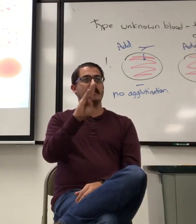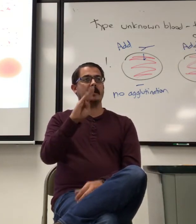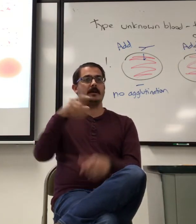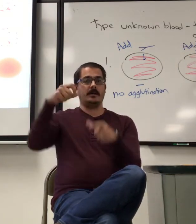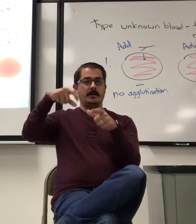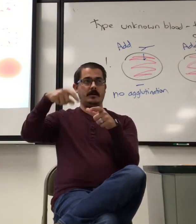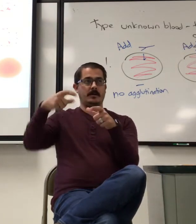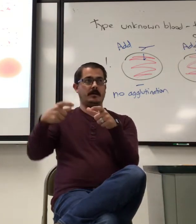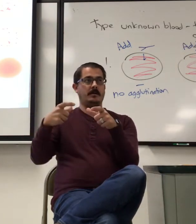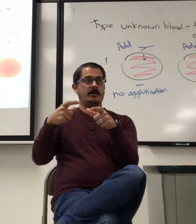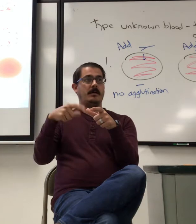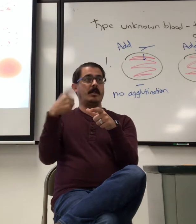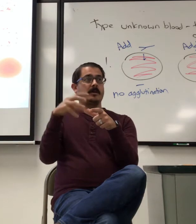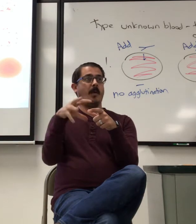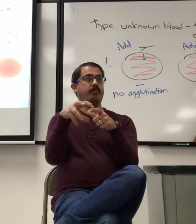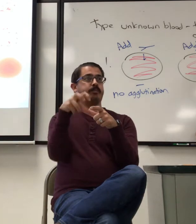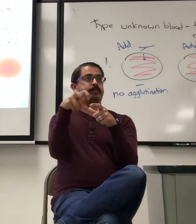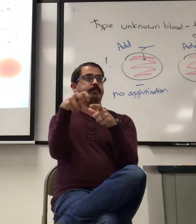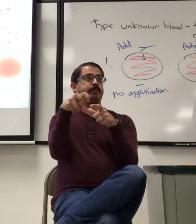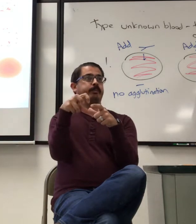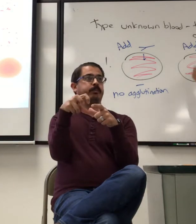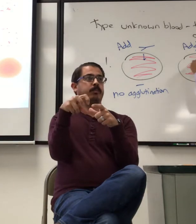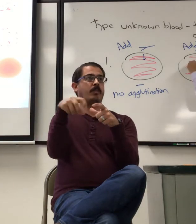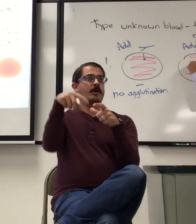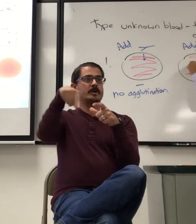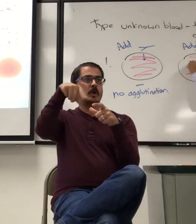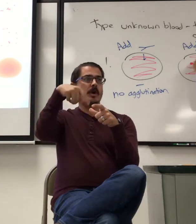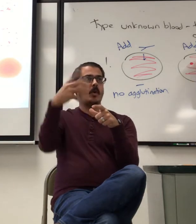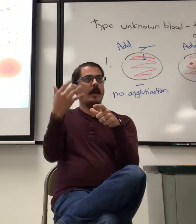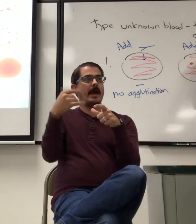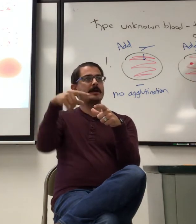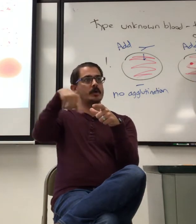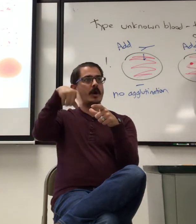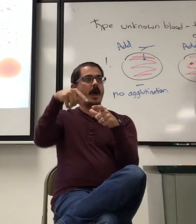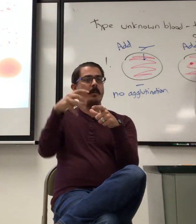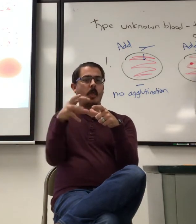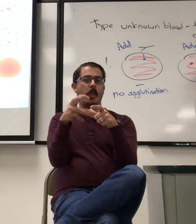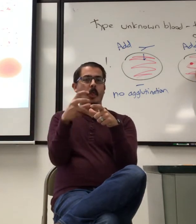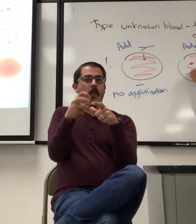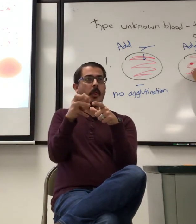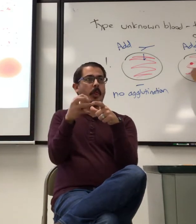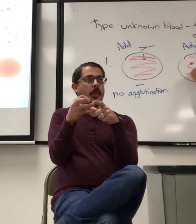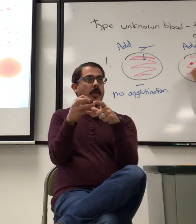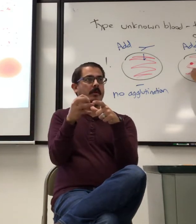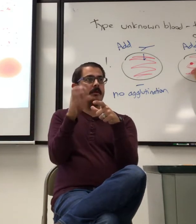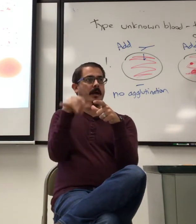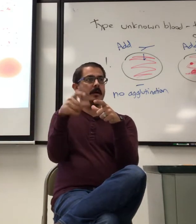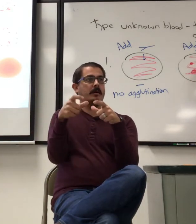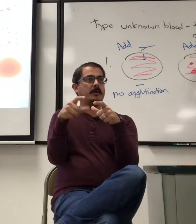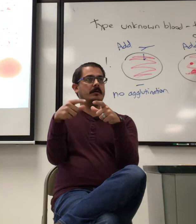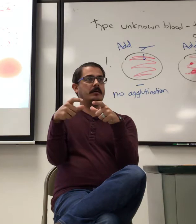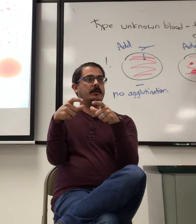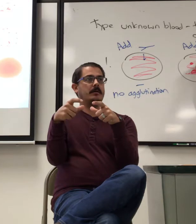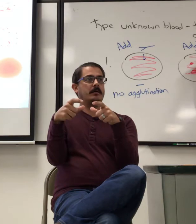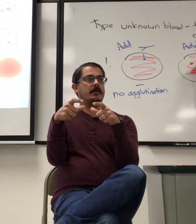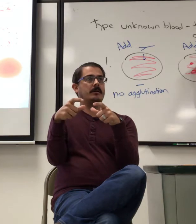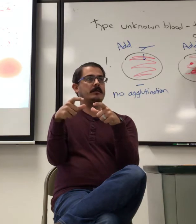Looks like you got a reaction. Wait, stir it up. Well, look, it's all clumping up on me.